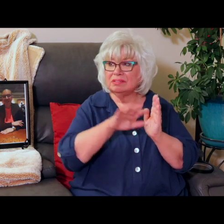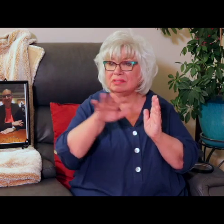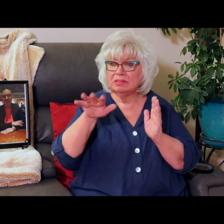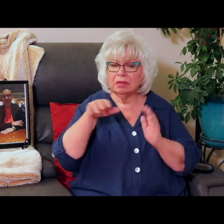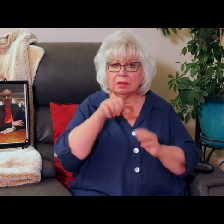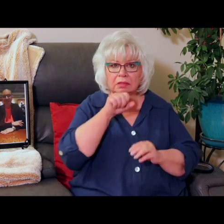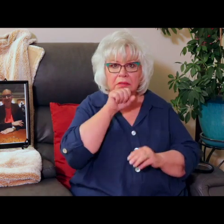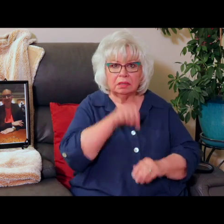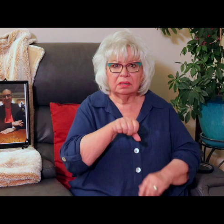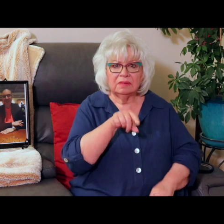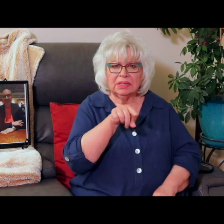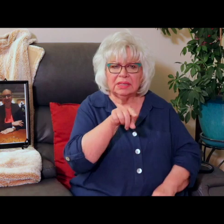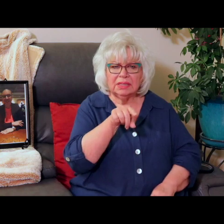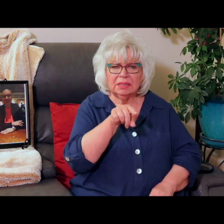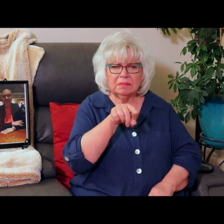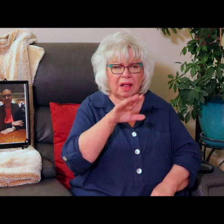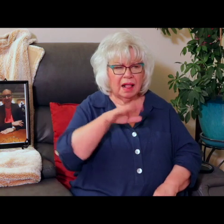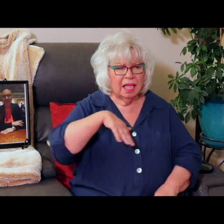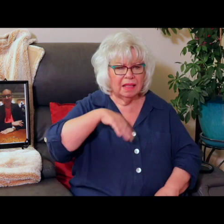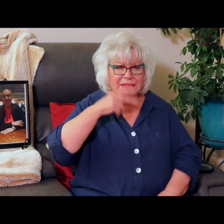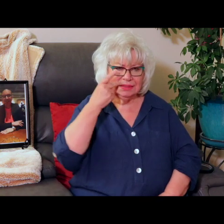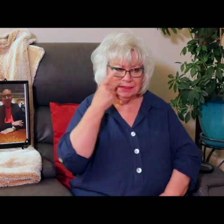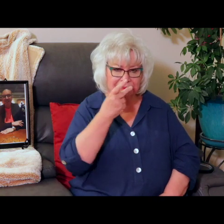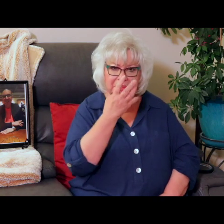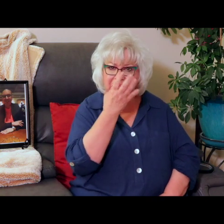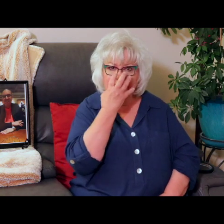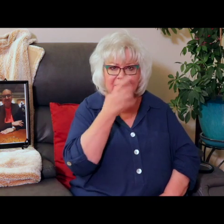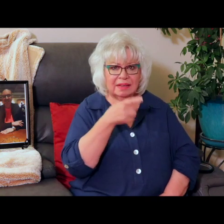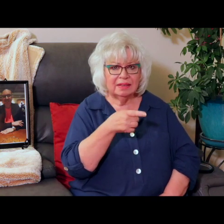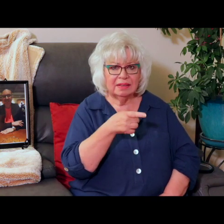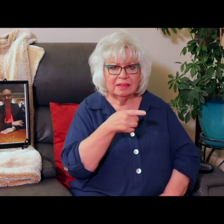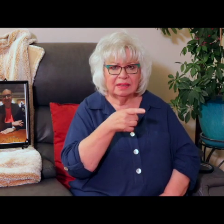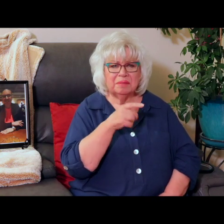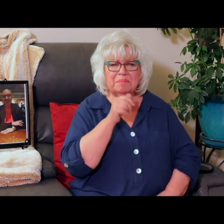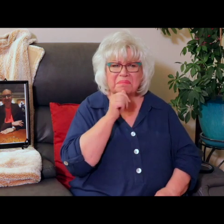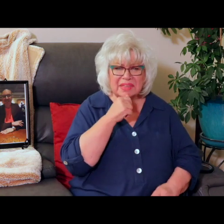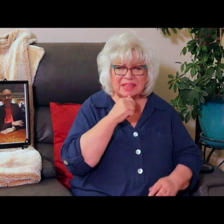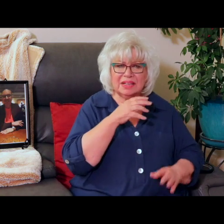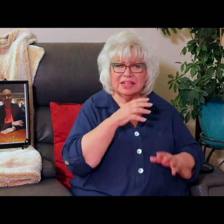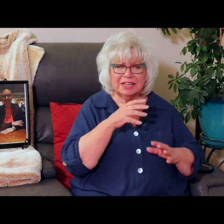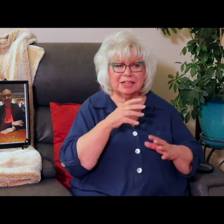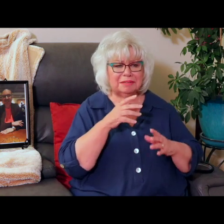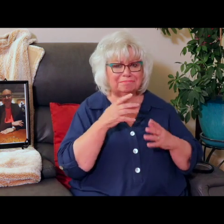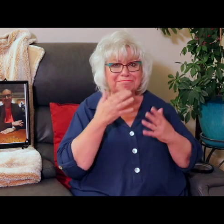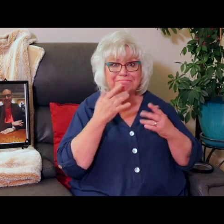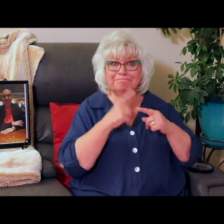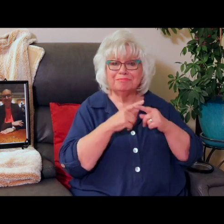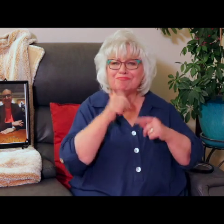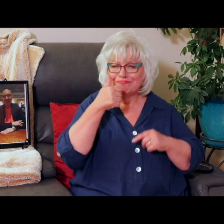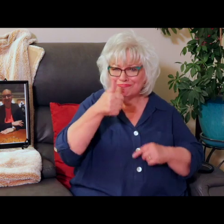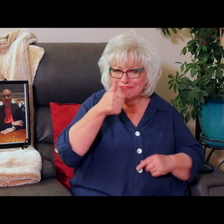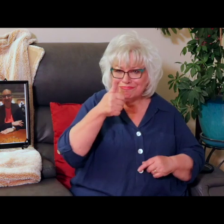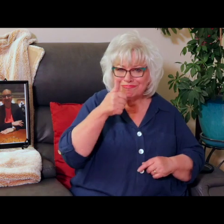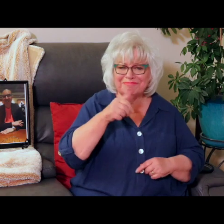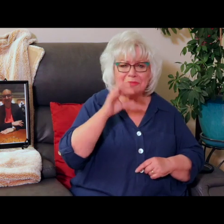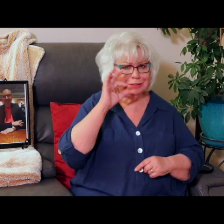People at the hospital, nurses, doctors, just loved him. They never saw him angry. They always saw him